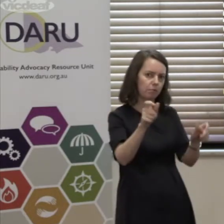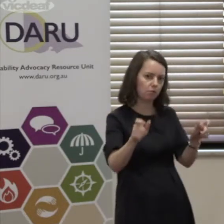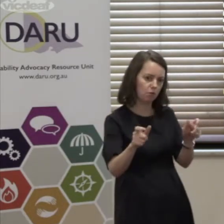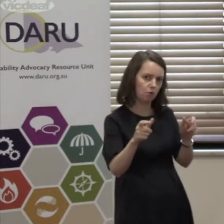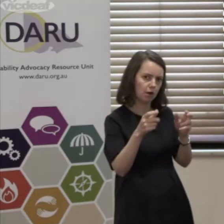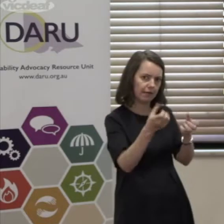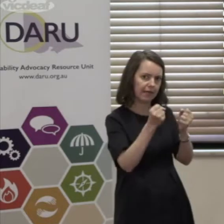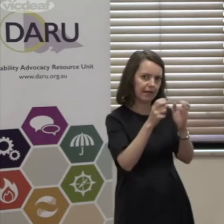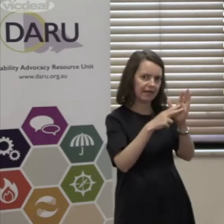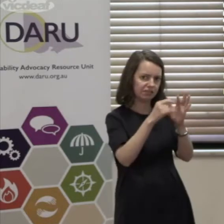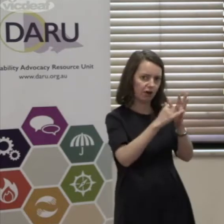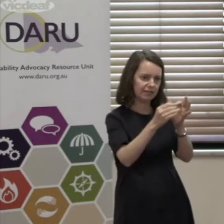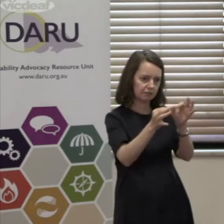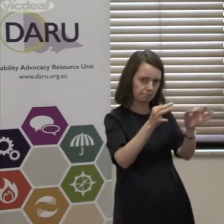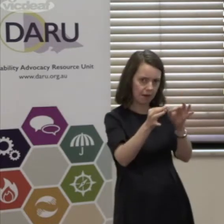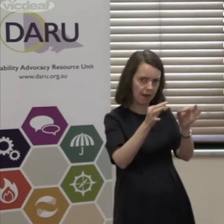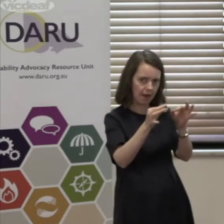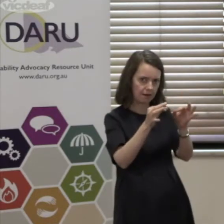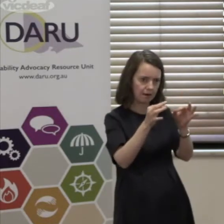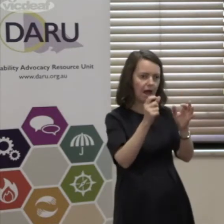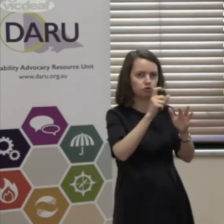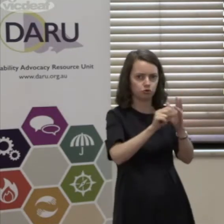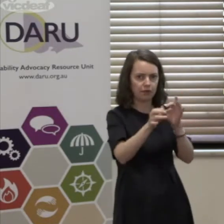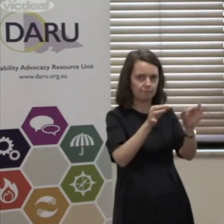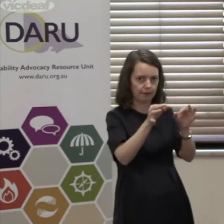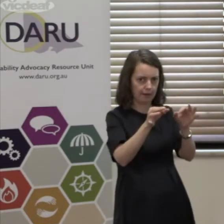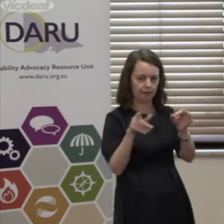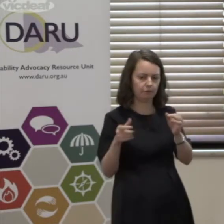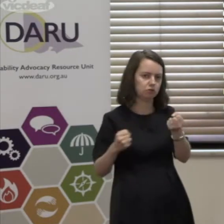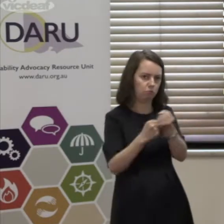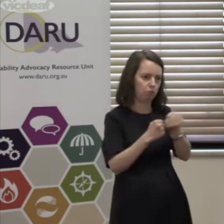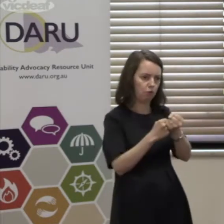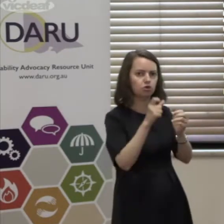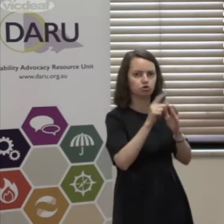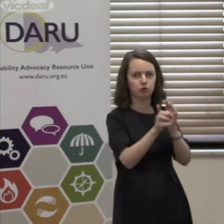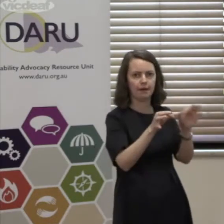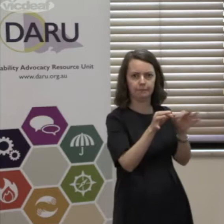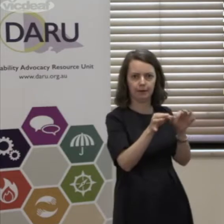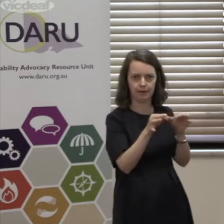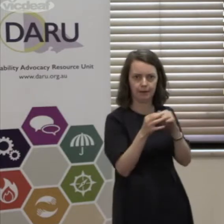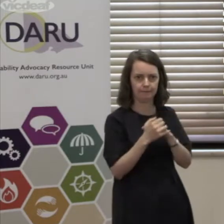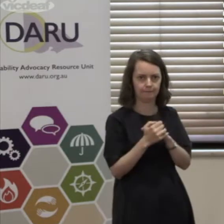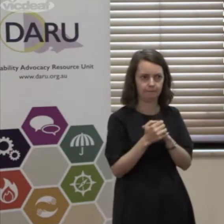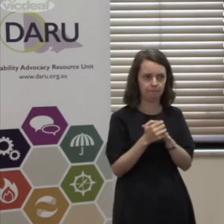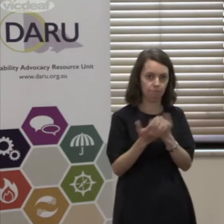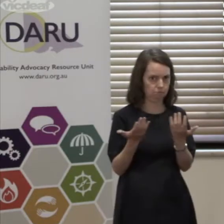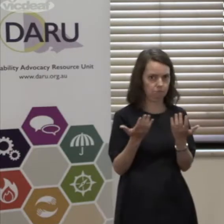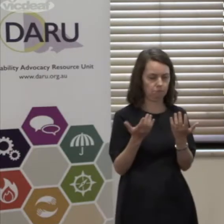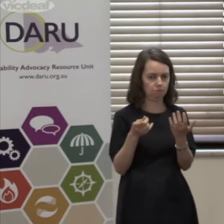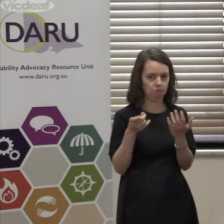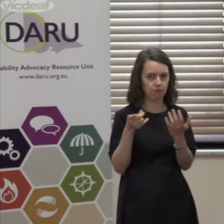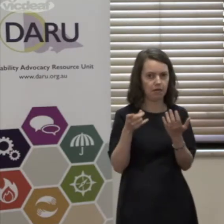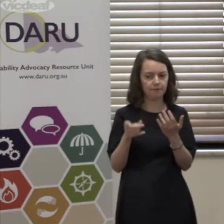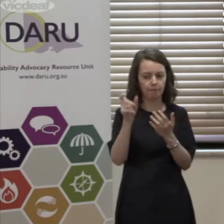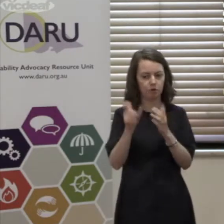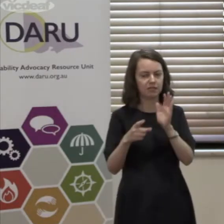tasks. And the biggest part of their task is just to support NDIS participants. And that's no surprise because they are supposed to help people through